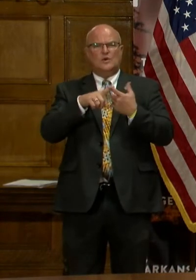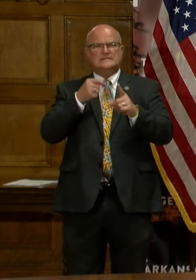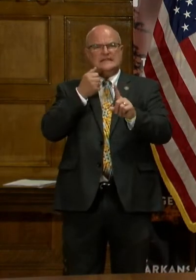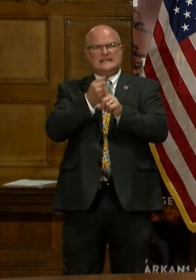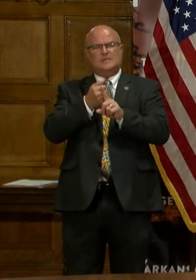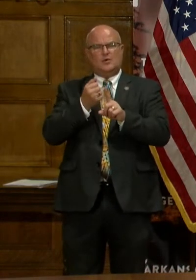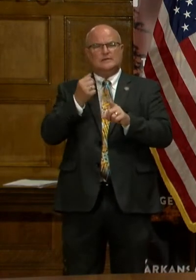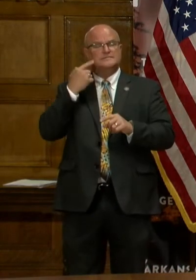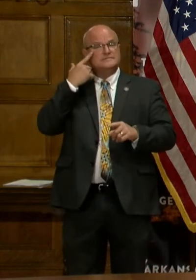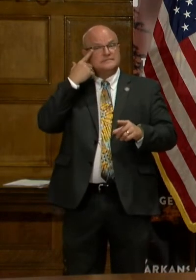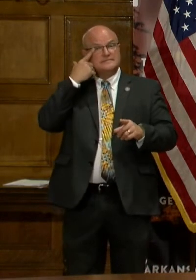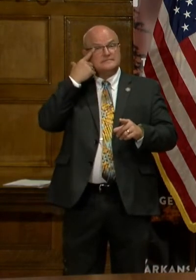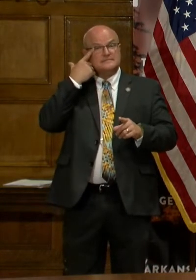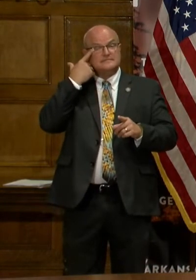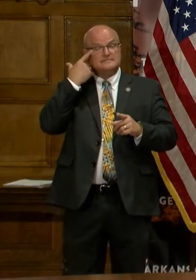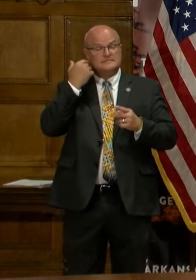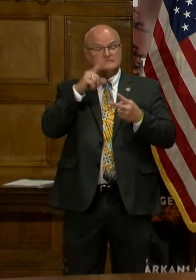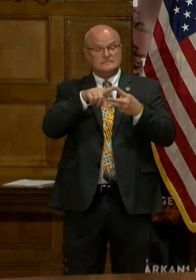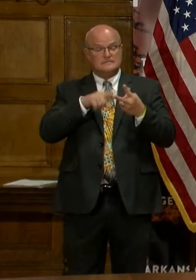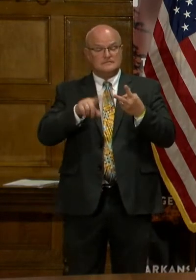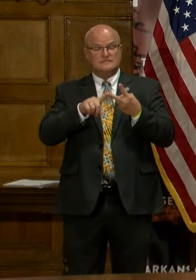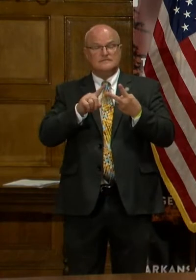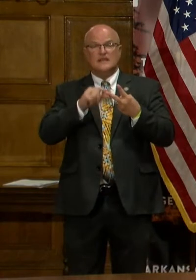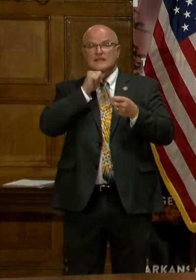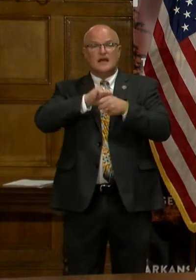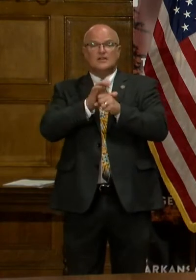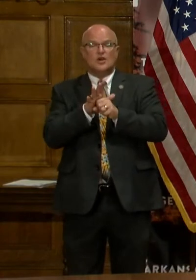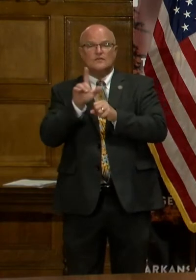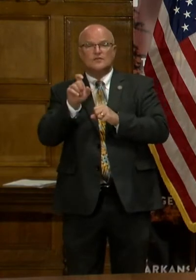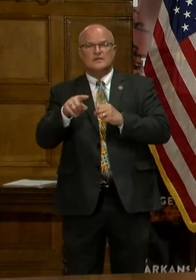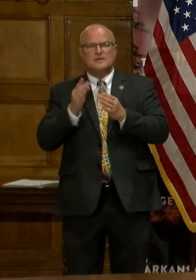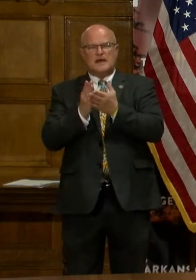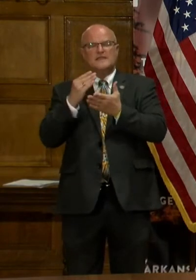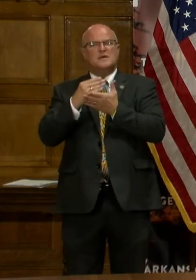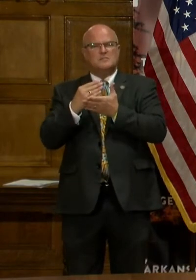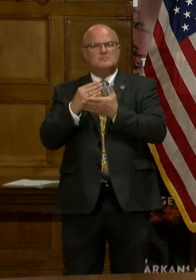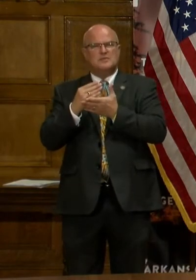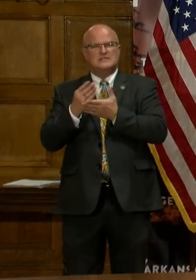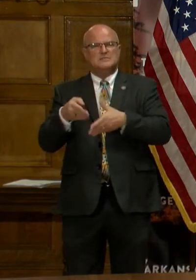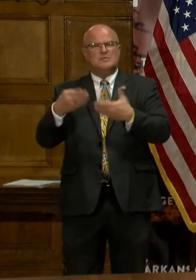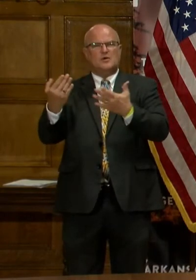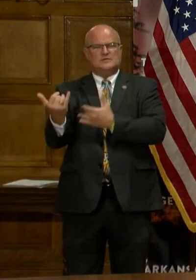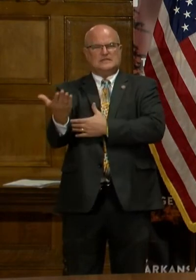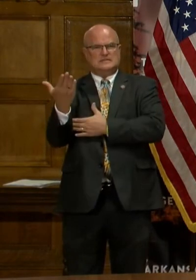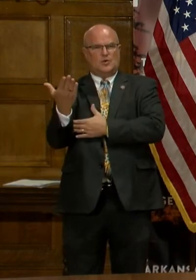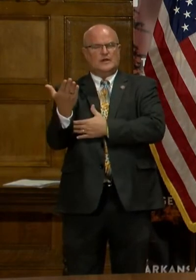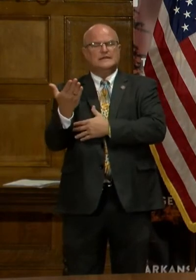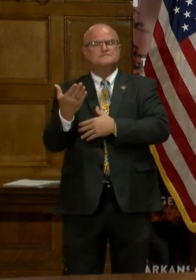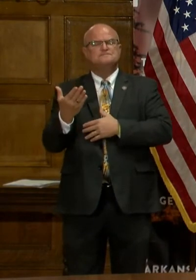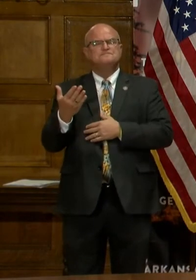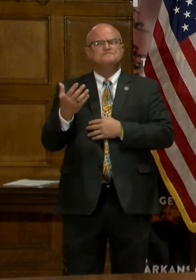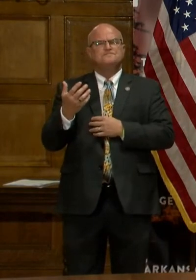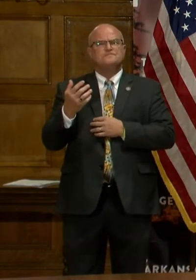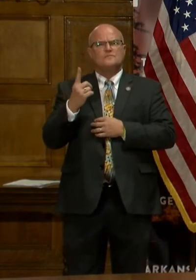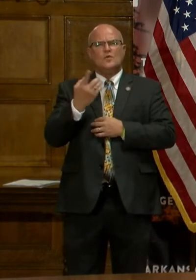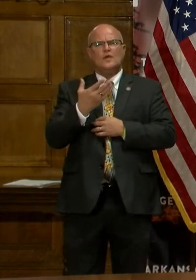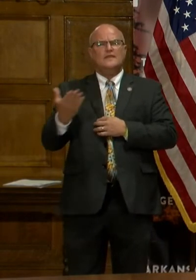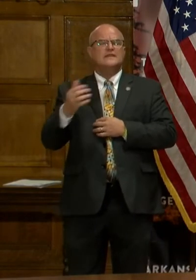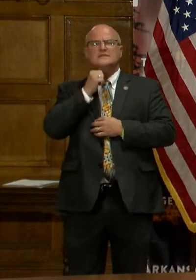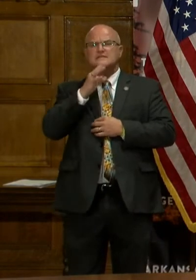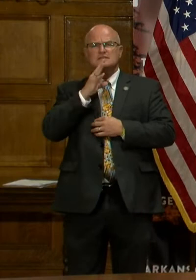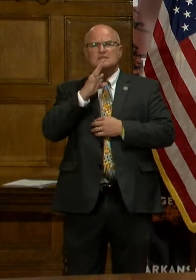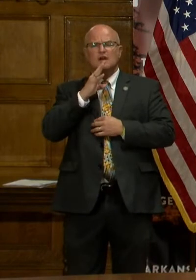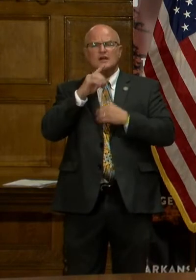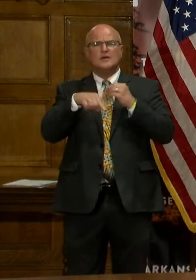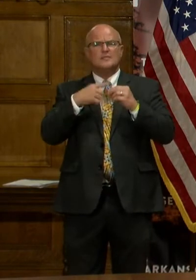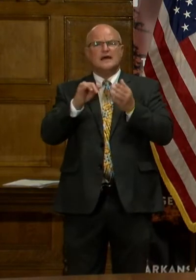that point? Okay. And my non-COVID question had to do with your budget proposal this morning. One thing you didn't talk